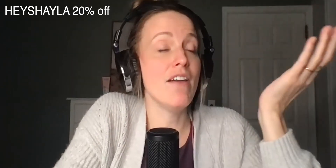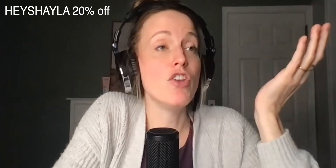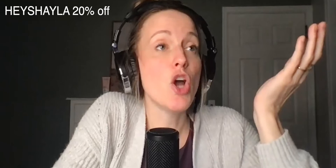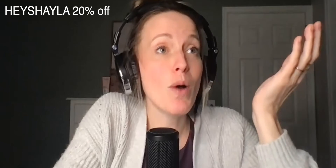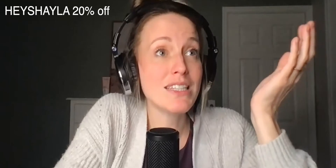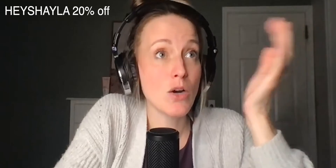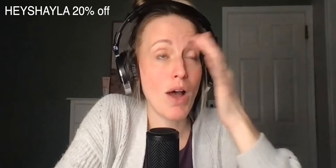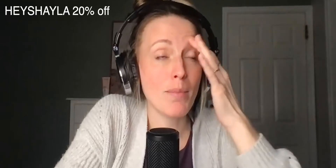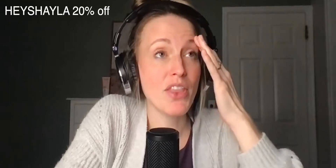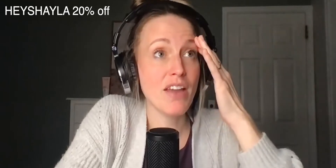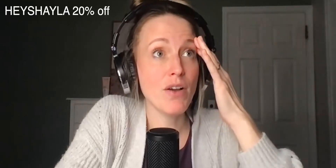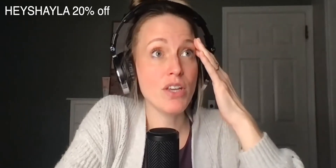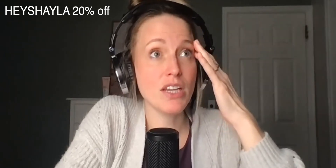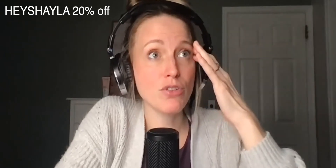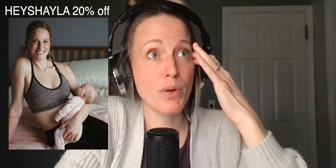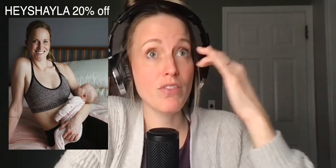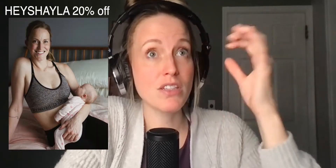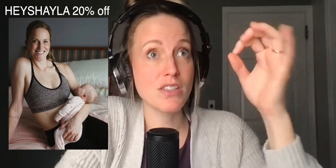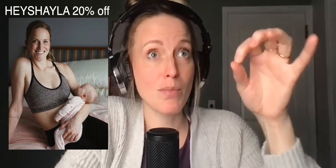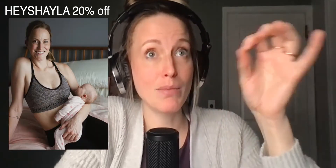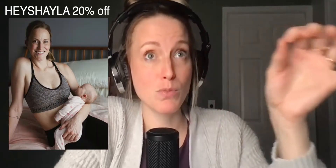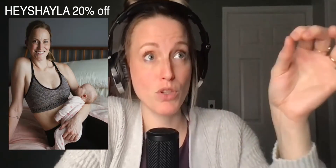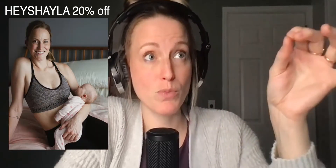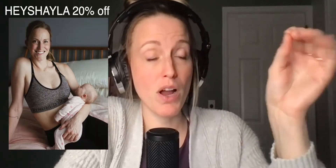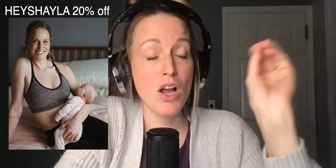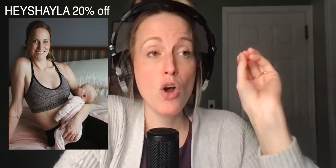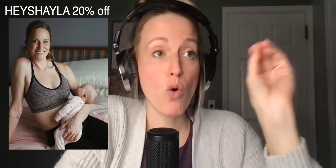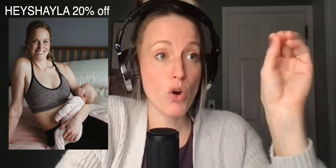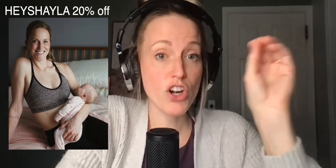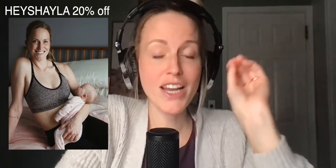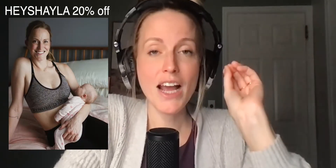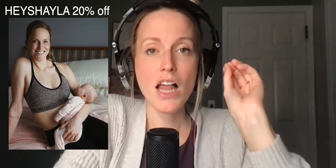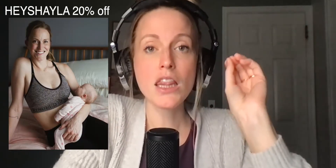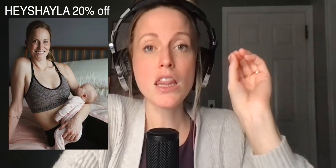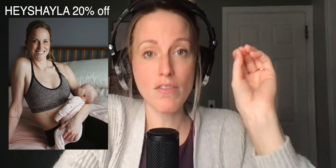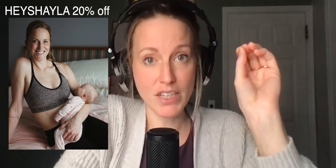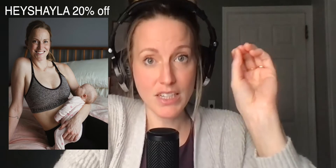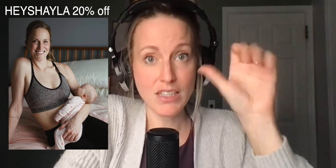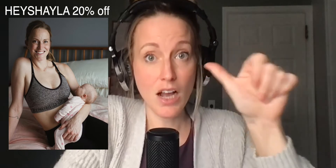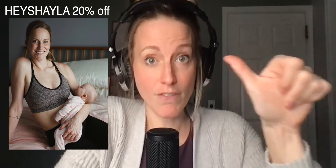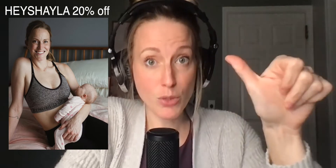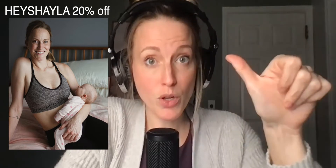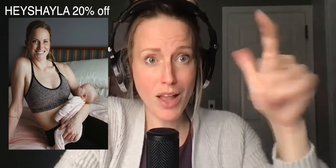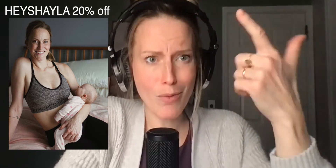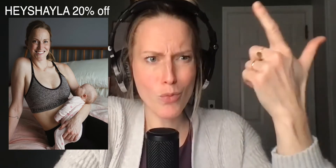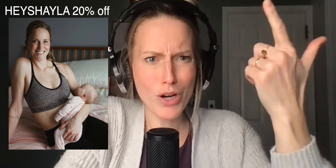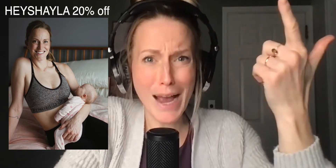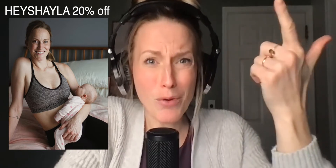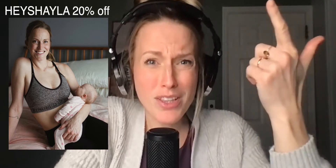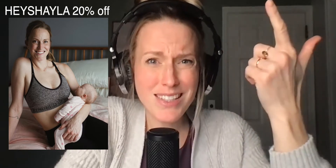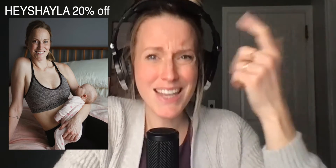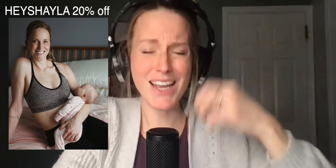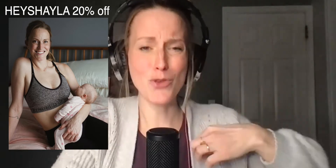Aaliyah. I have no idea why, but then I found the Kindred Bravely Sublime Sports Bra, ordered it, love it. It's comfortable. I would